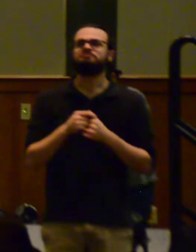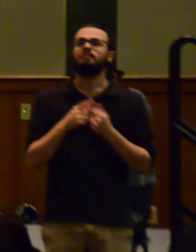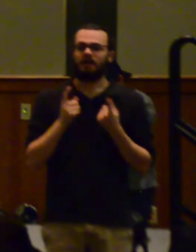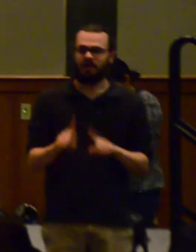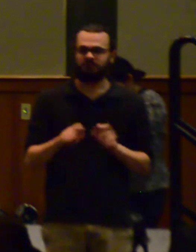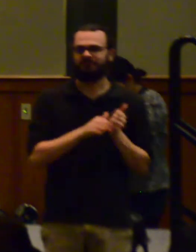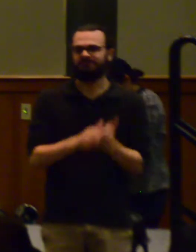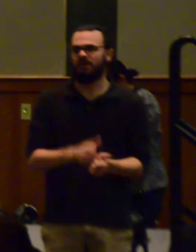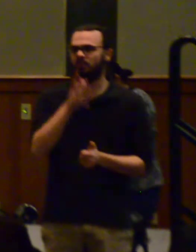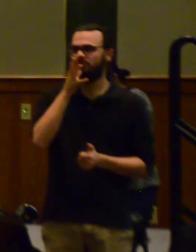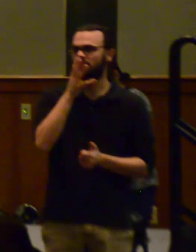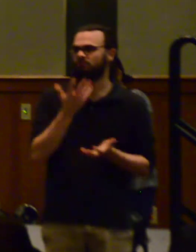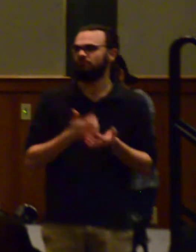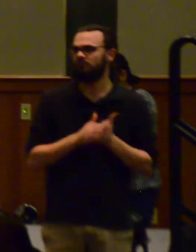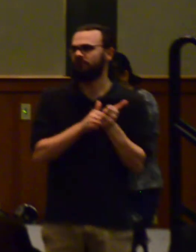example. She